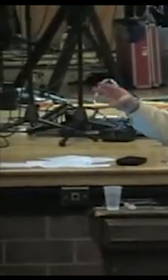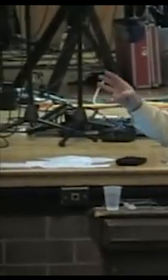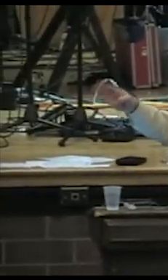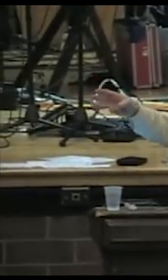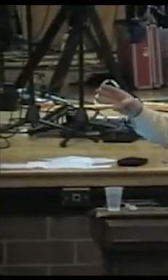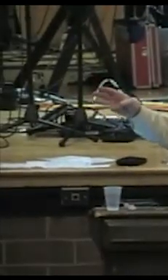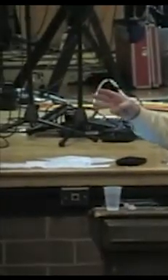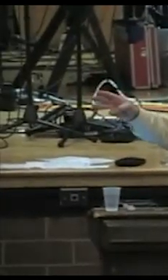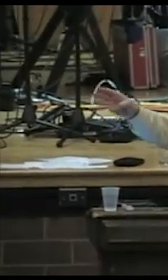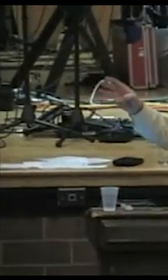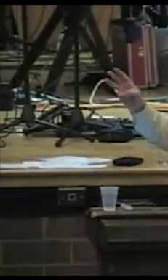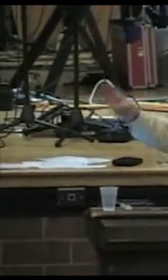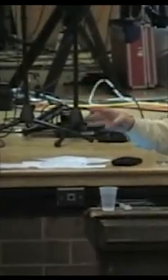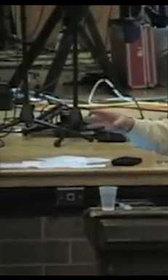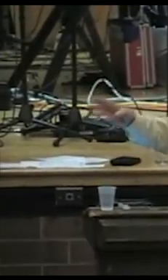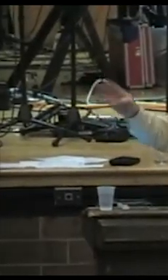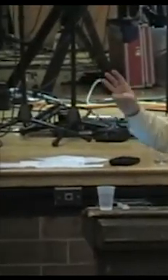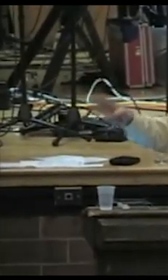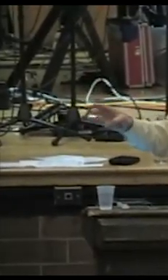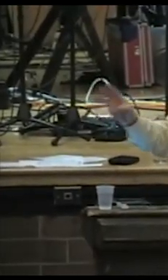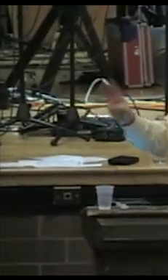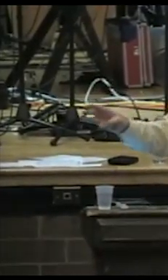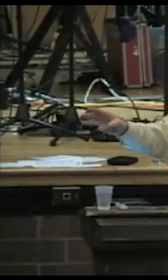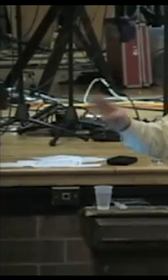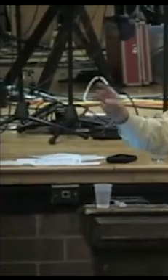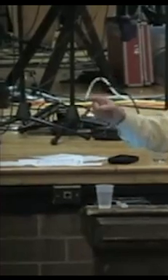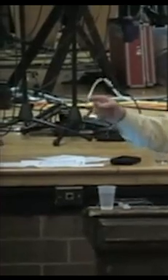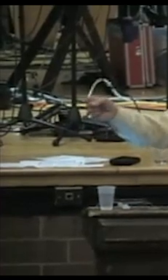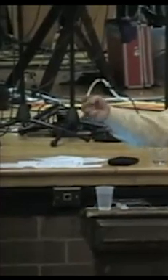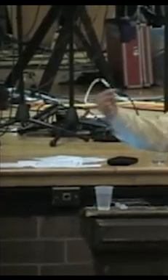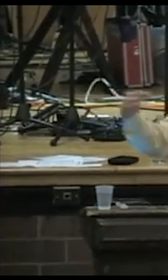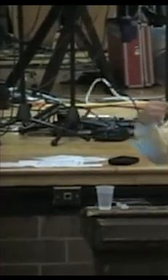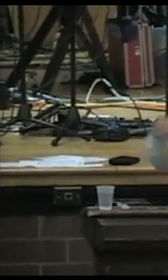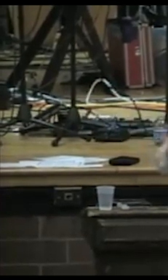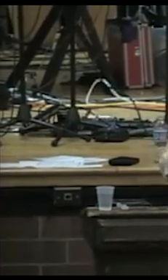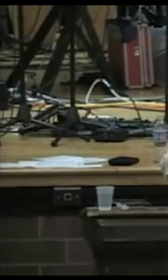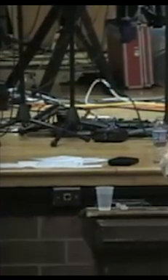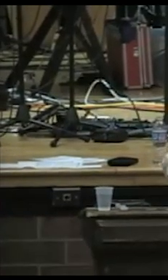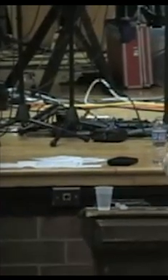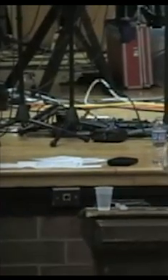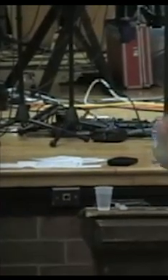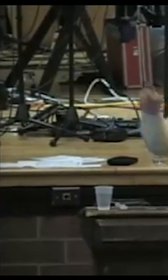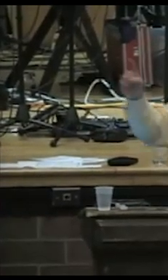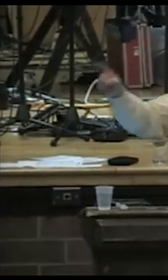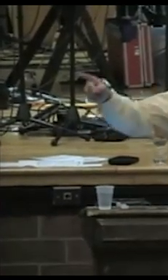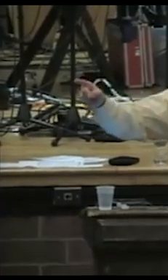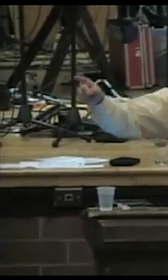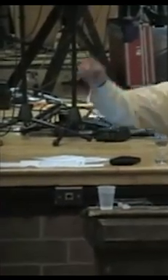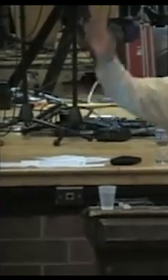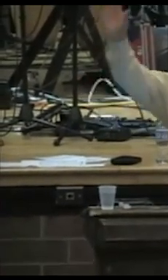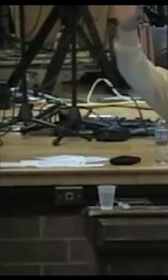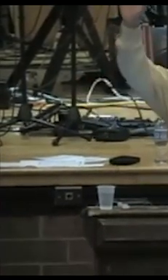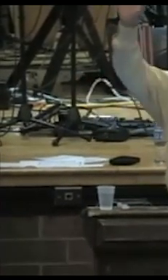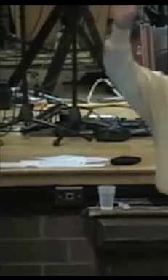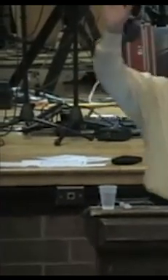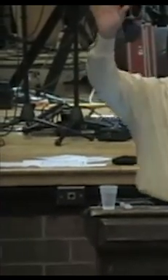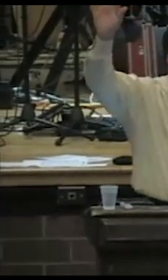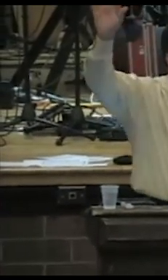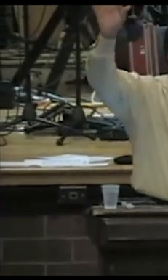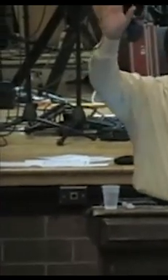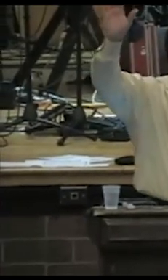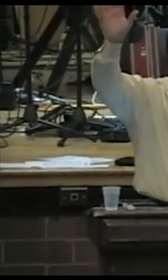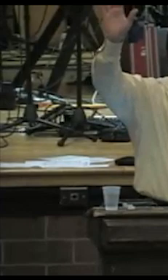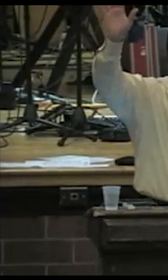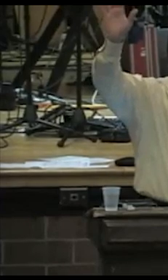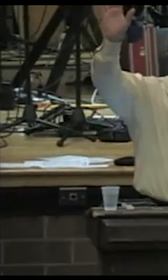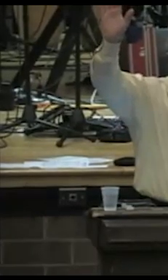married, you won't go as an empty, miserable person looking for someone else to meet your need. You go fulfilled with the grace of God. Does